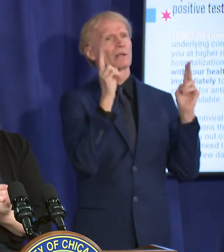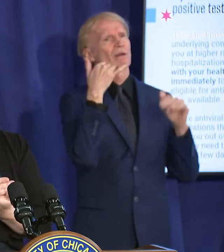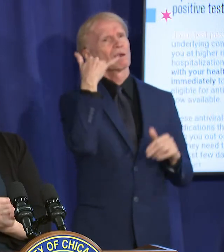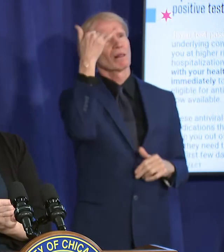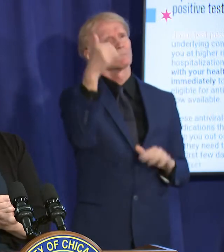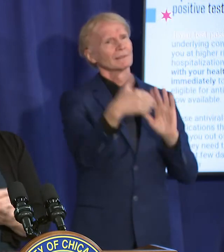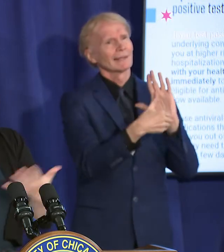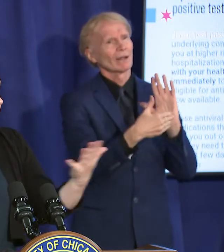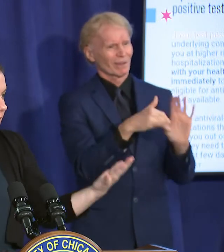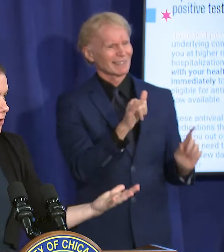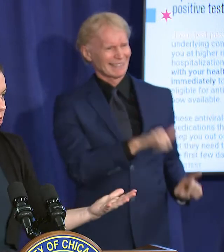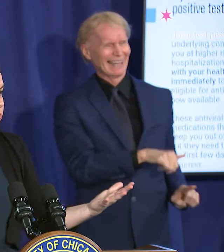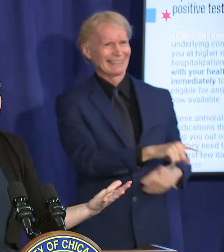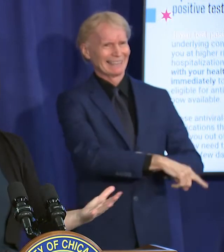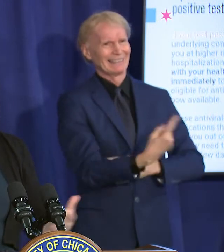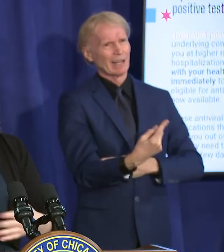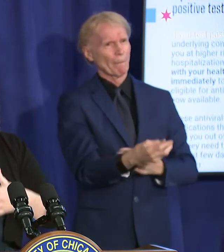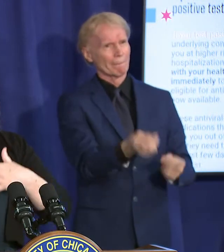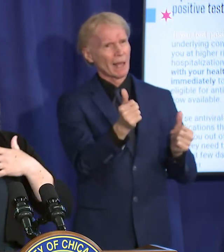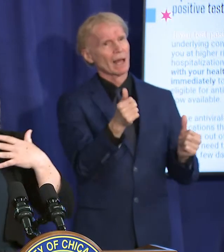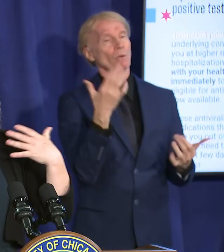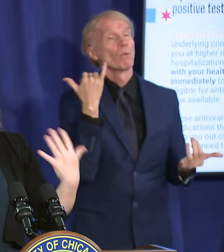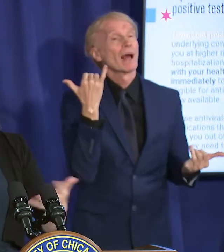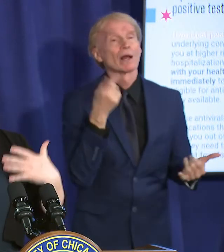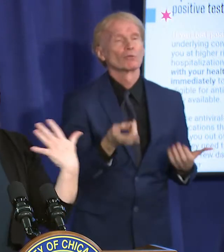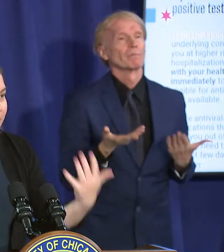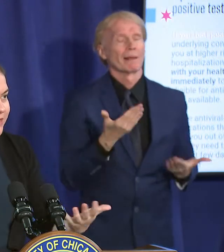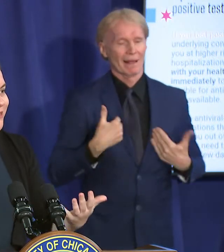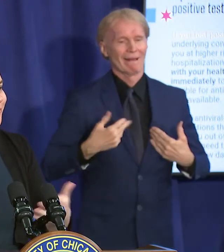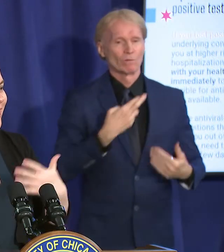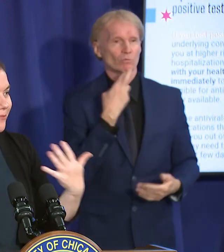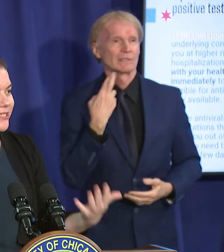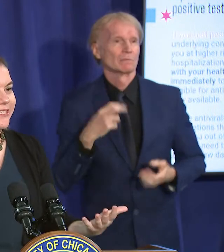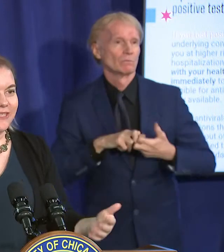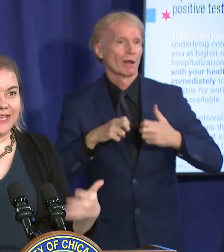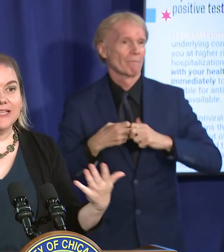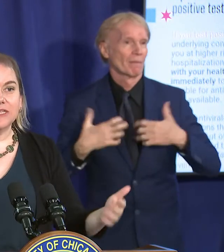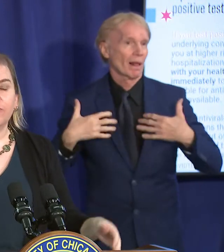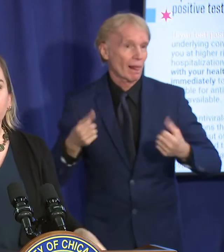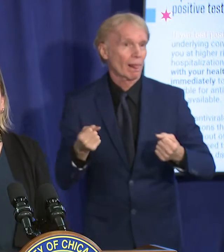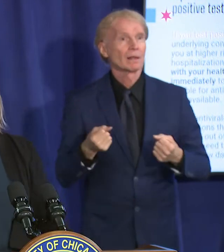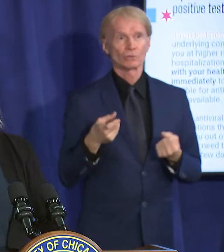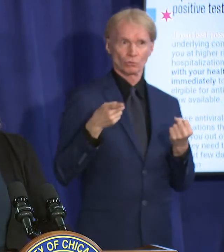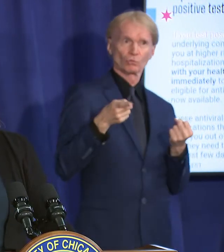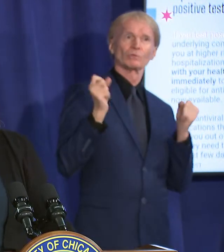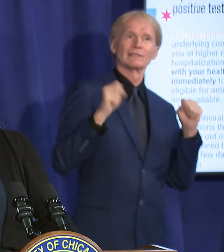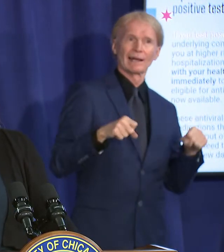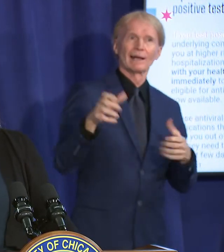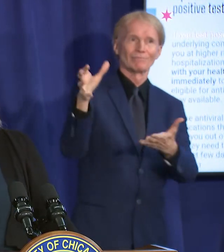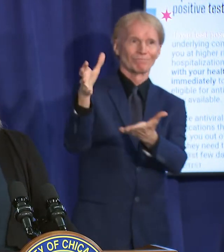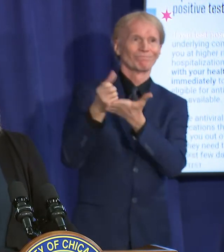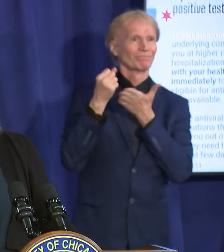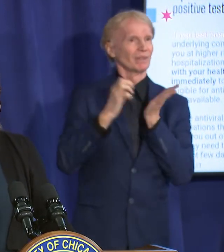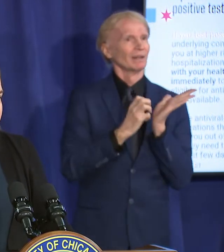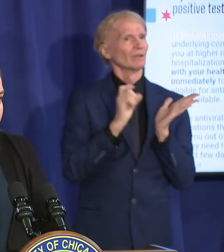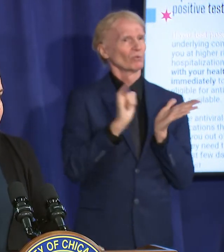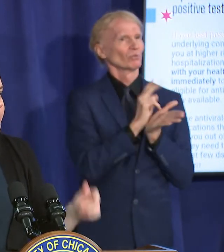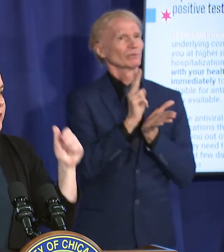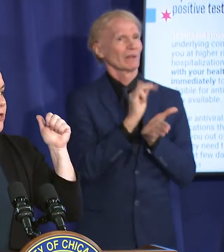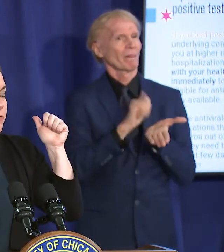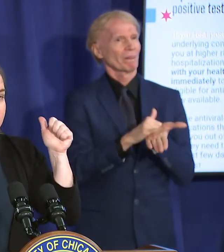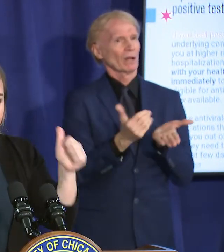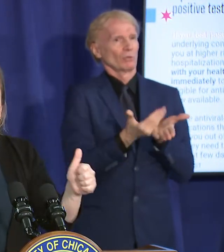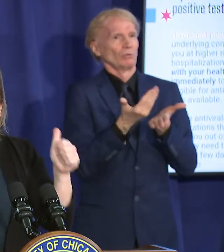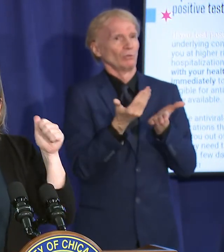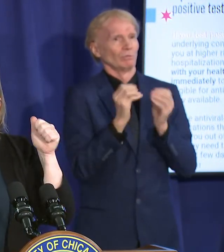day, because depending on your underlying conditions, you may want to be able to get some of those treatments. All of those